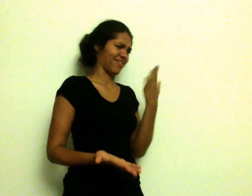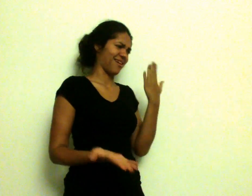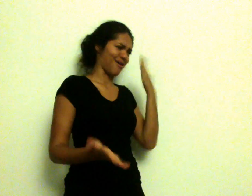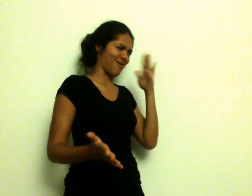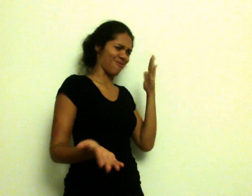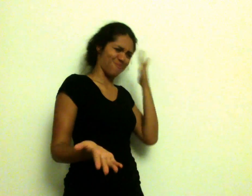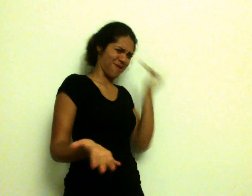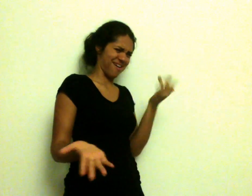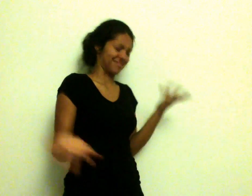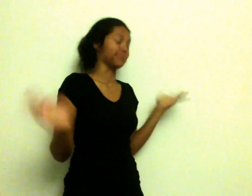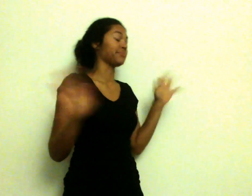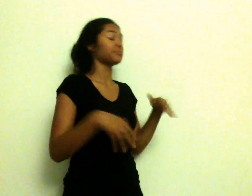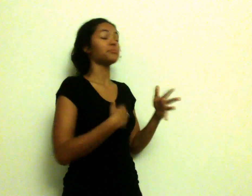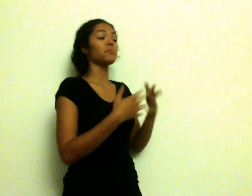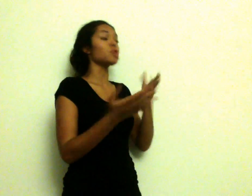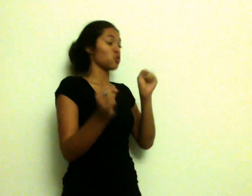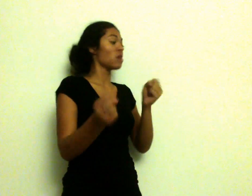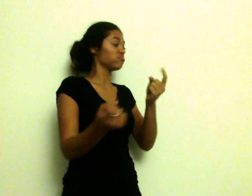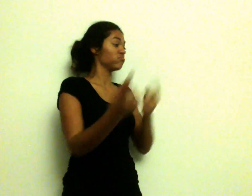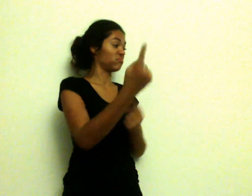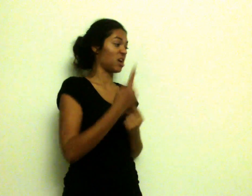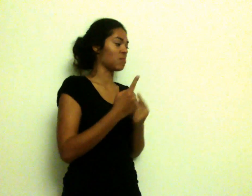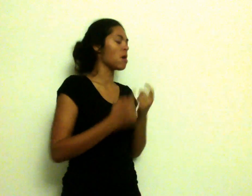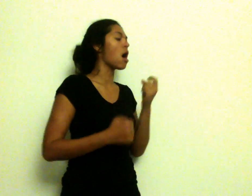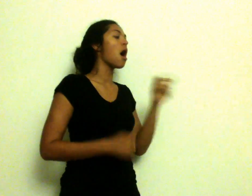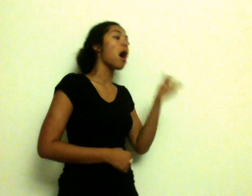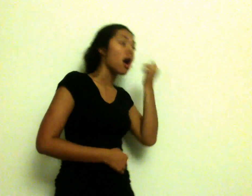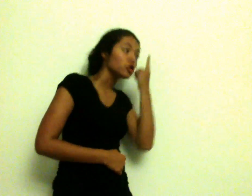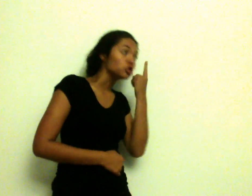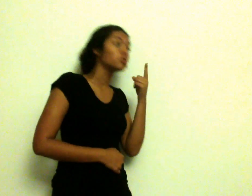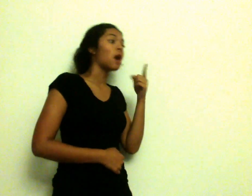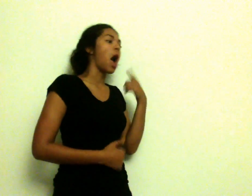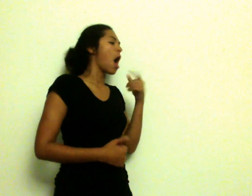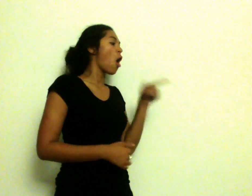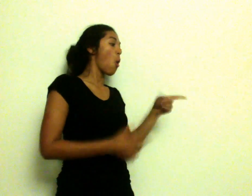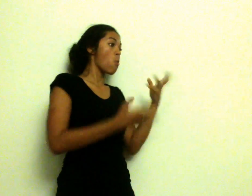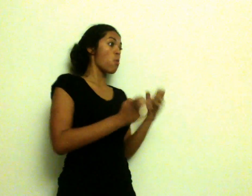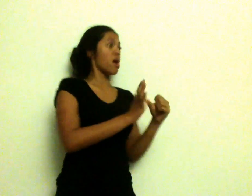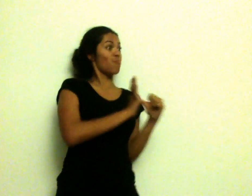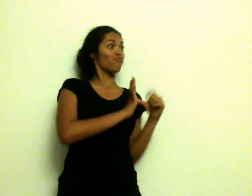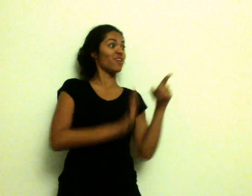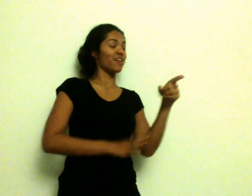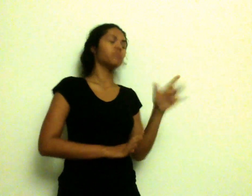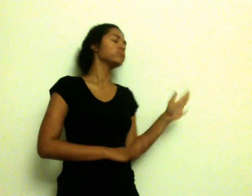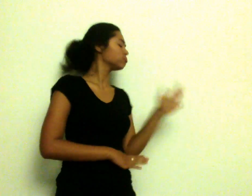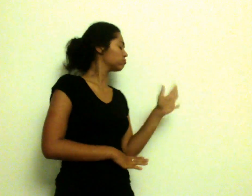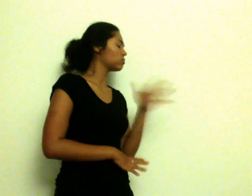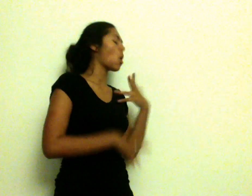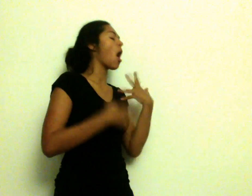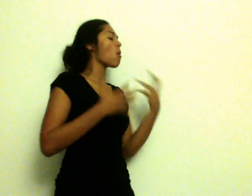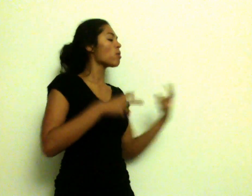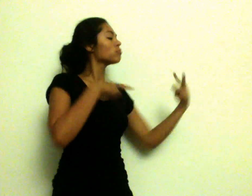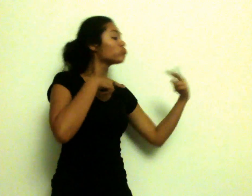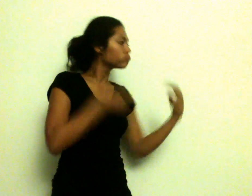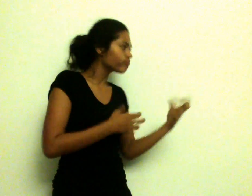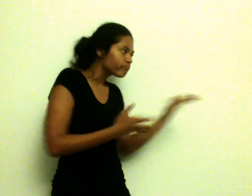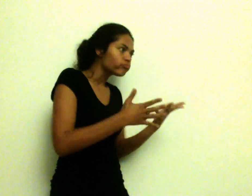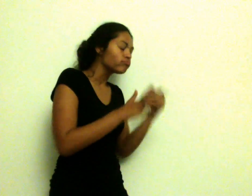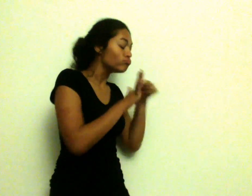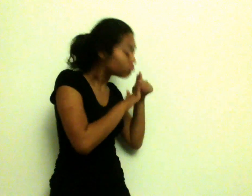him. I said, but let's make this agreement. We're not there to impress him. You and I are going to talk because you made a tremendous allegation about my